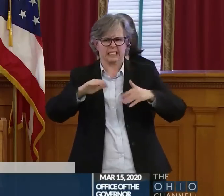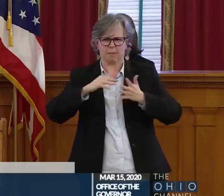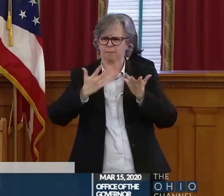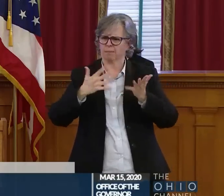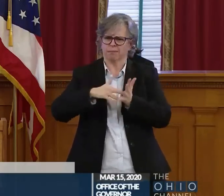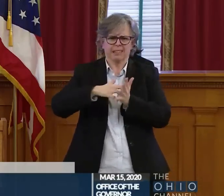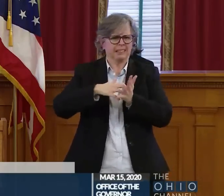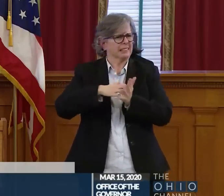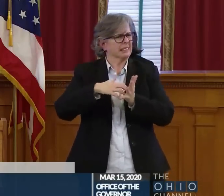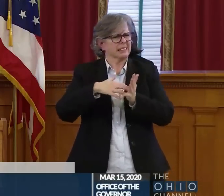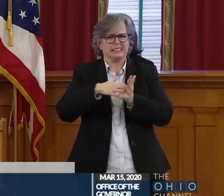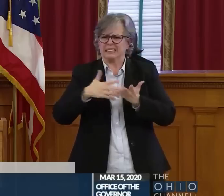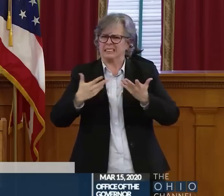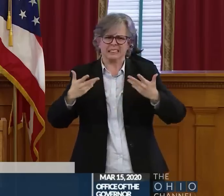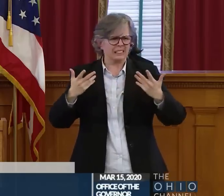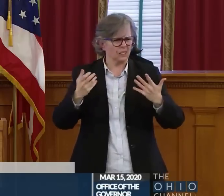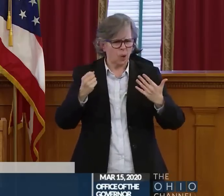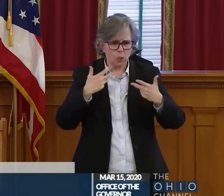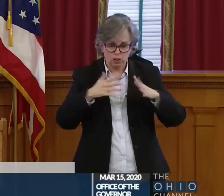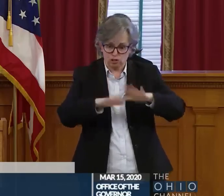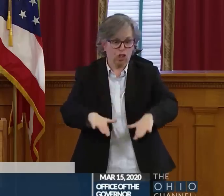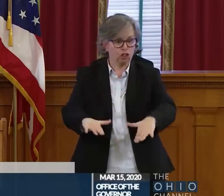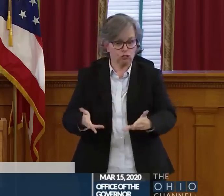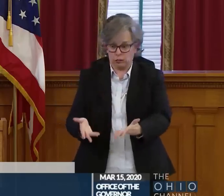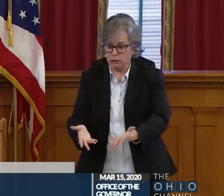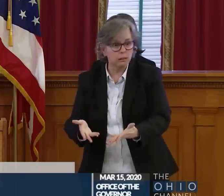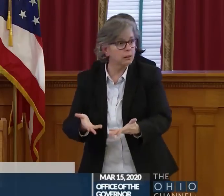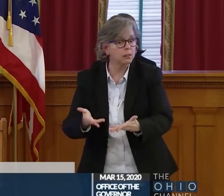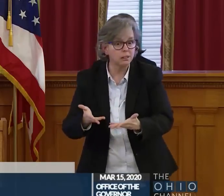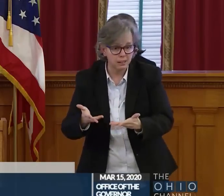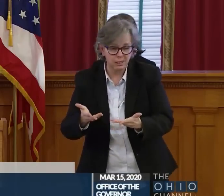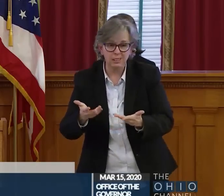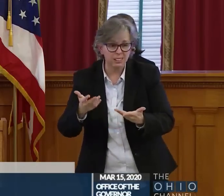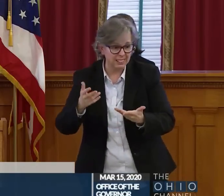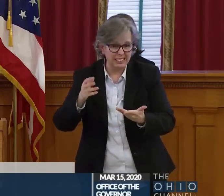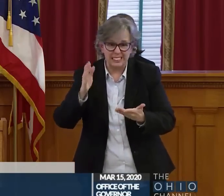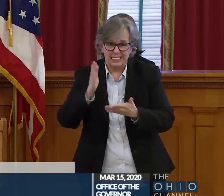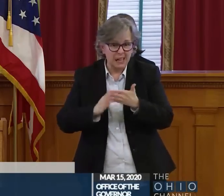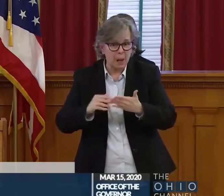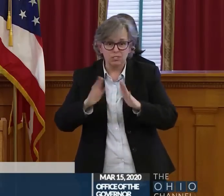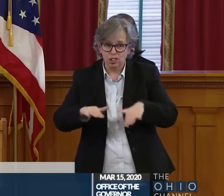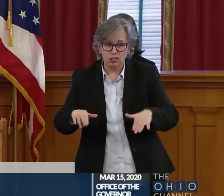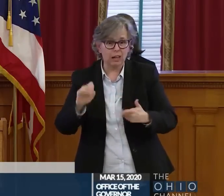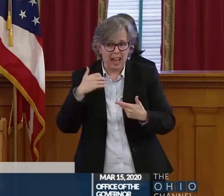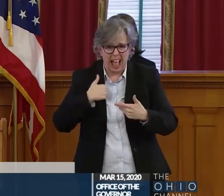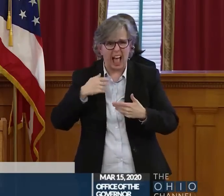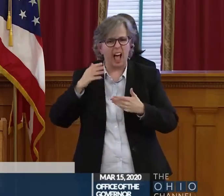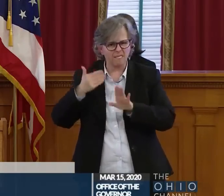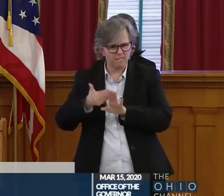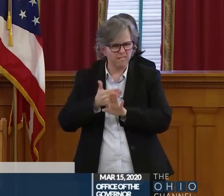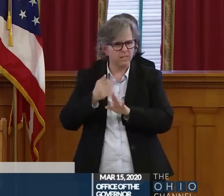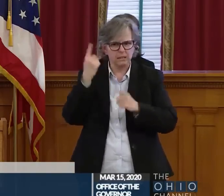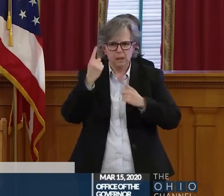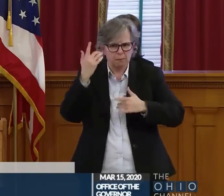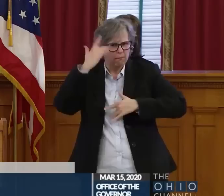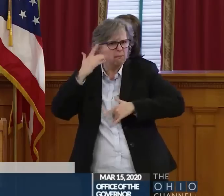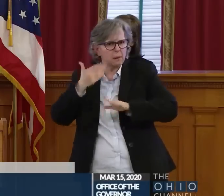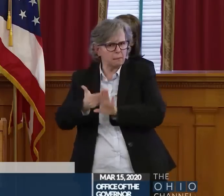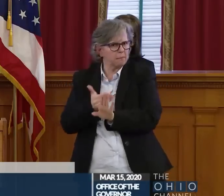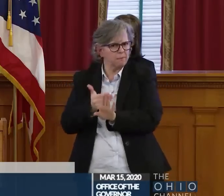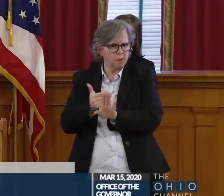sick as much of us, don't get as badly sick, but some of our kids will get sick and some of our kids will die. And the ones who have